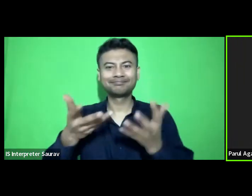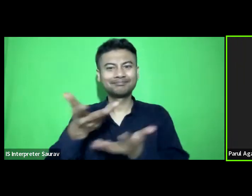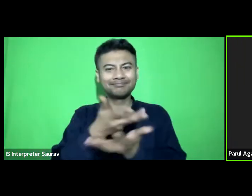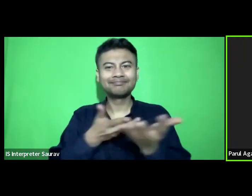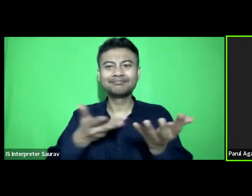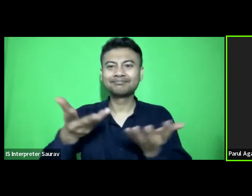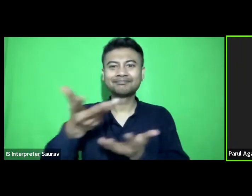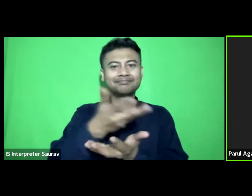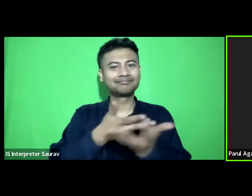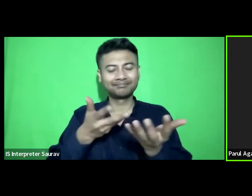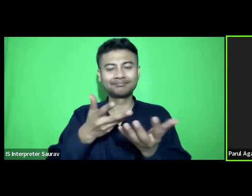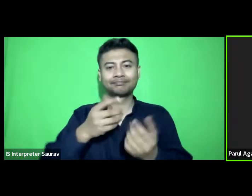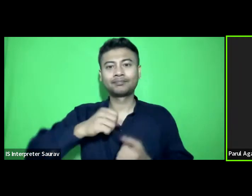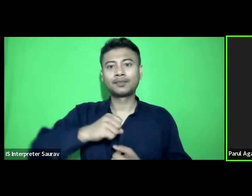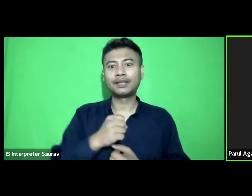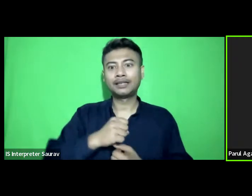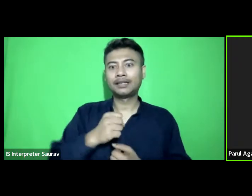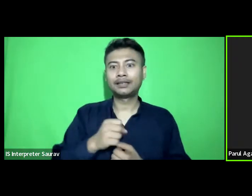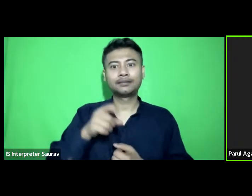an excellent moderator.